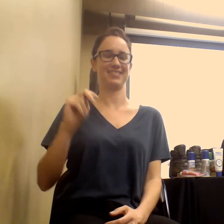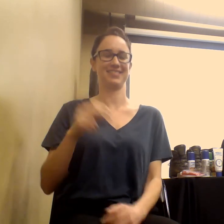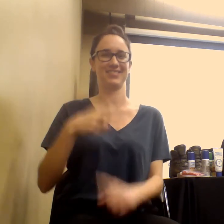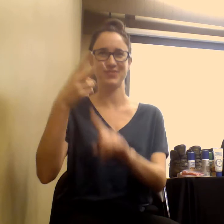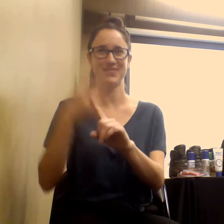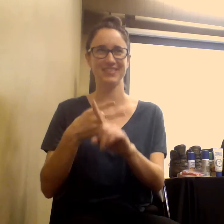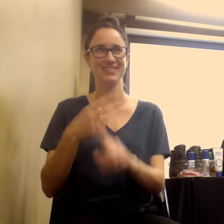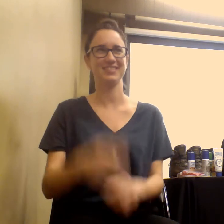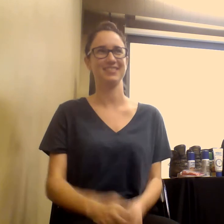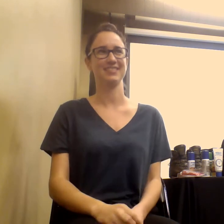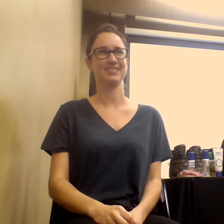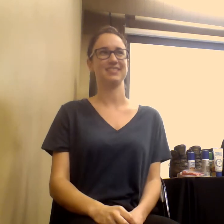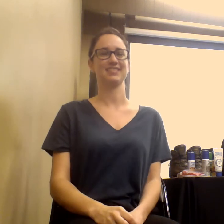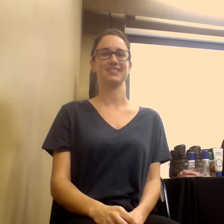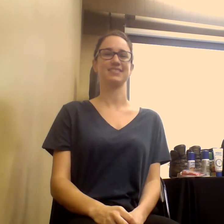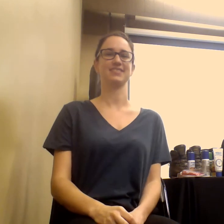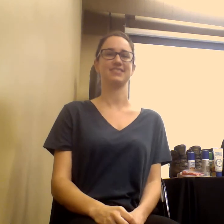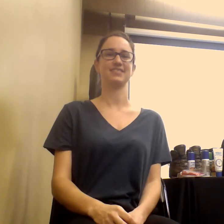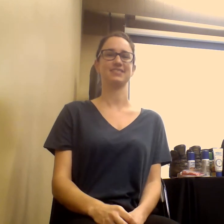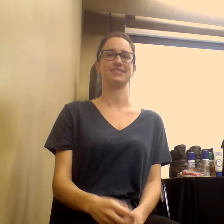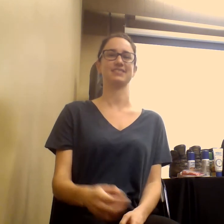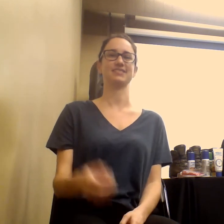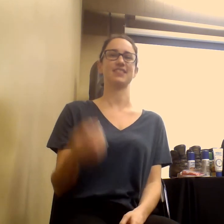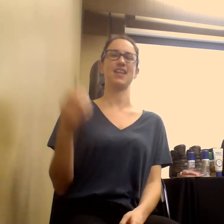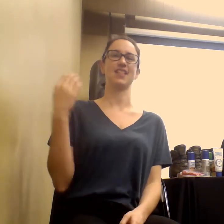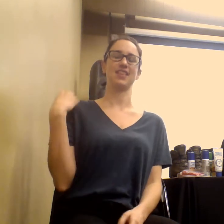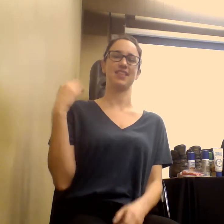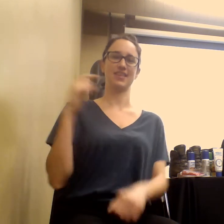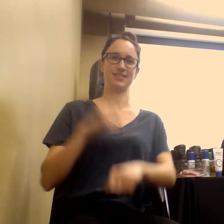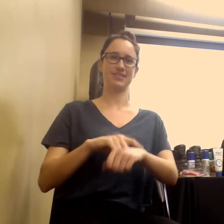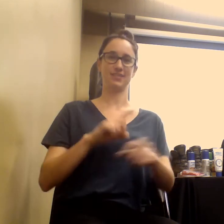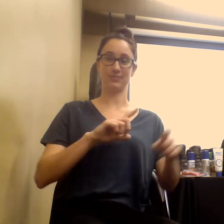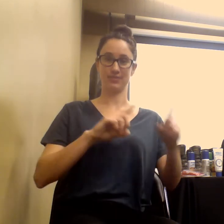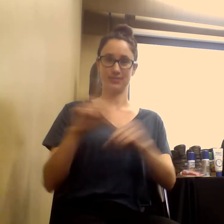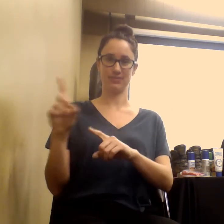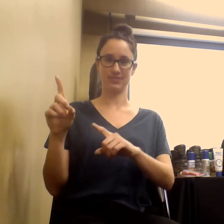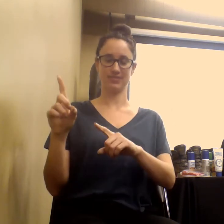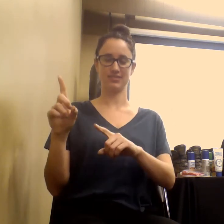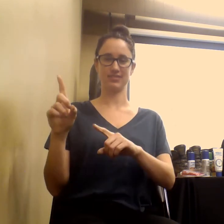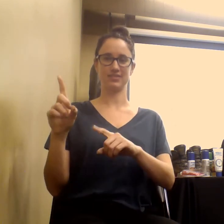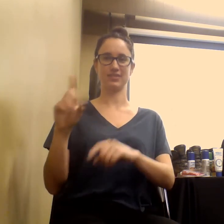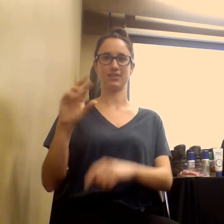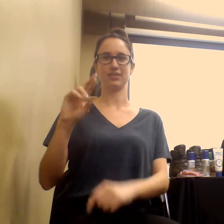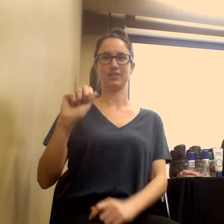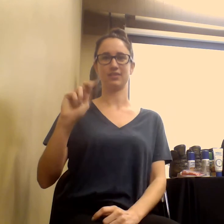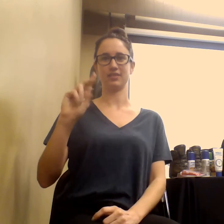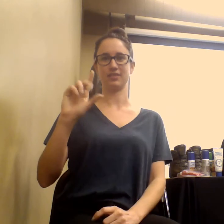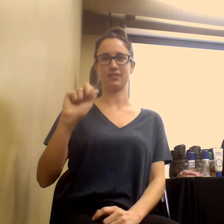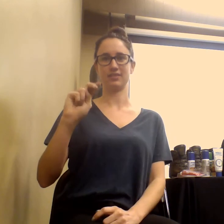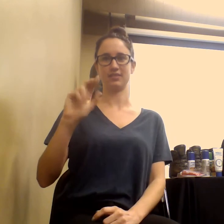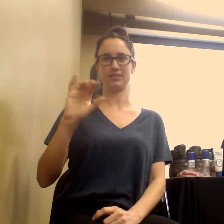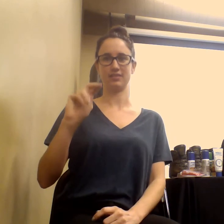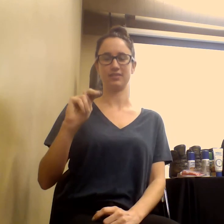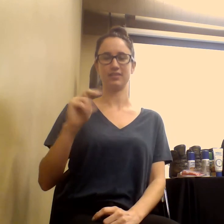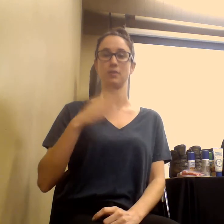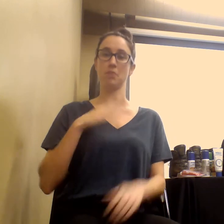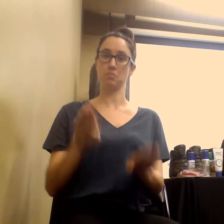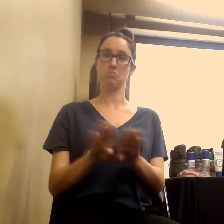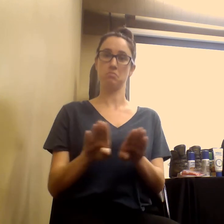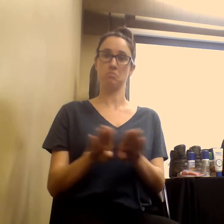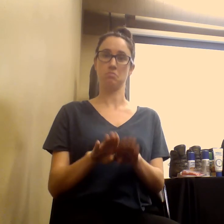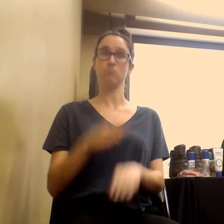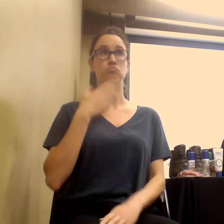went, the boots I had performed, the Basque boots I had performed very, very well. Okay. And it